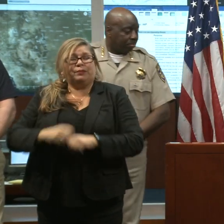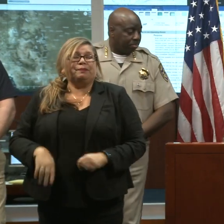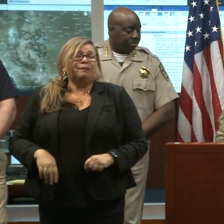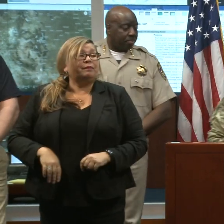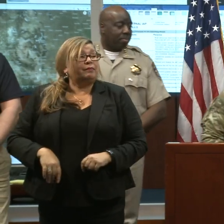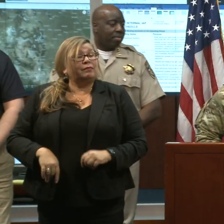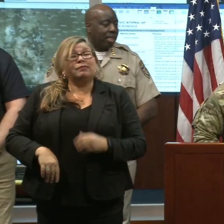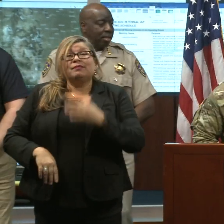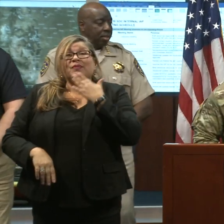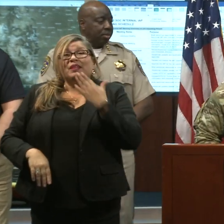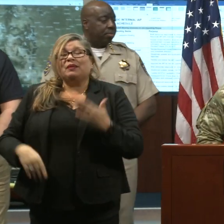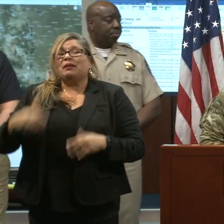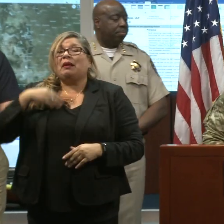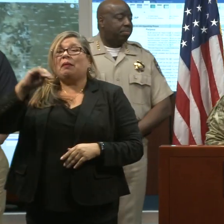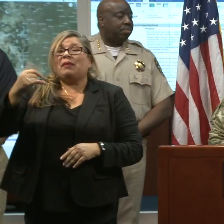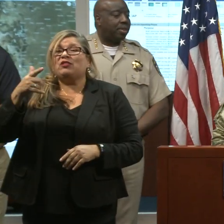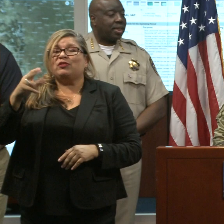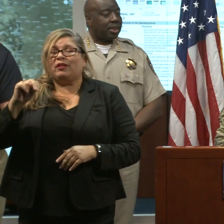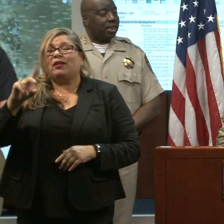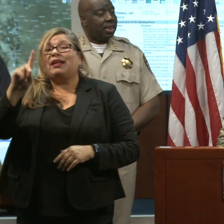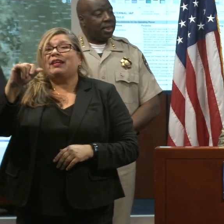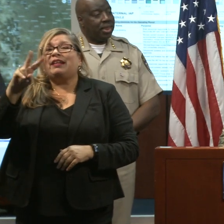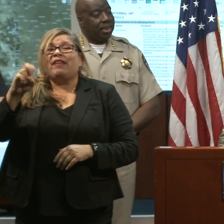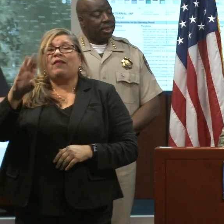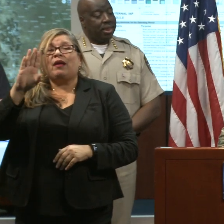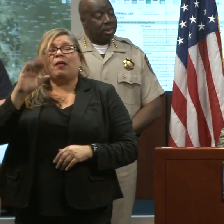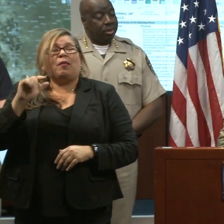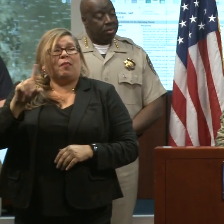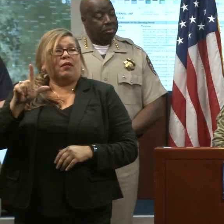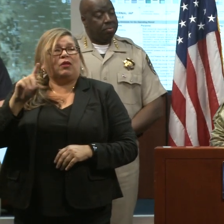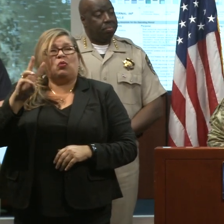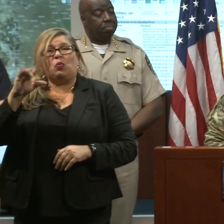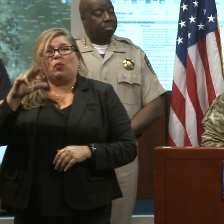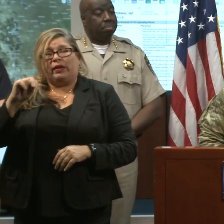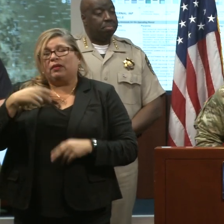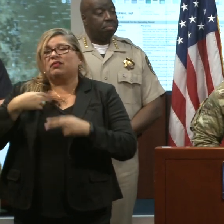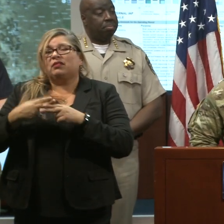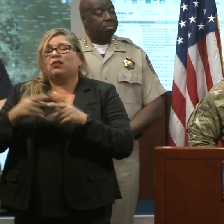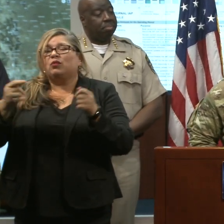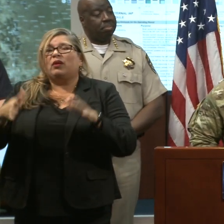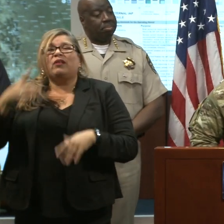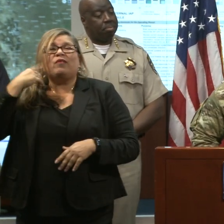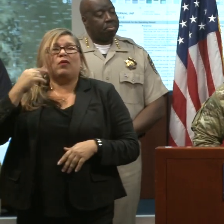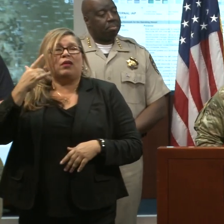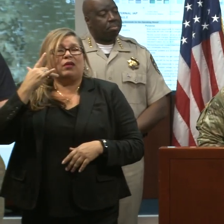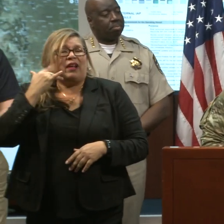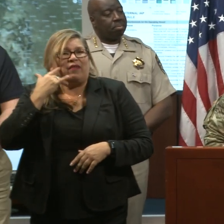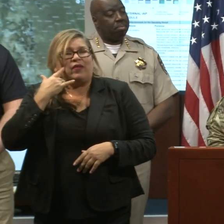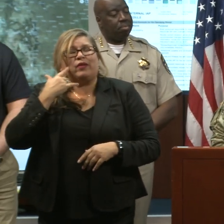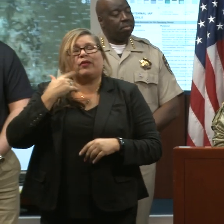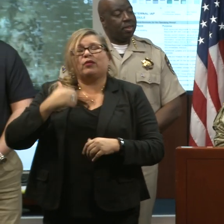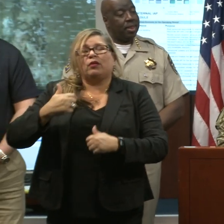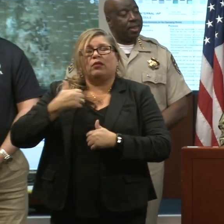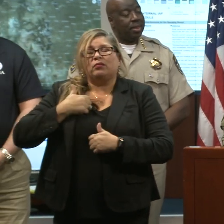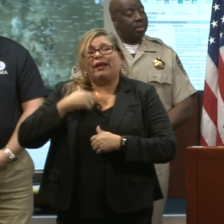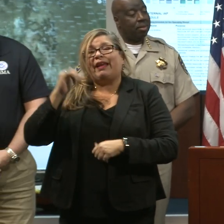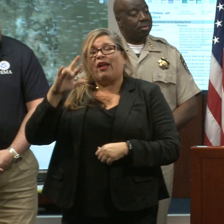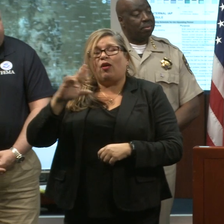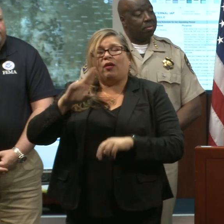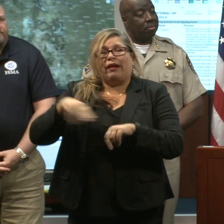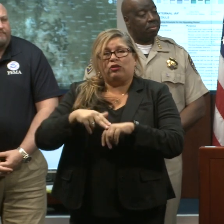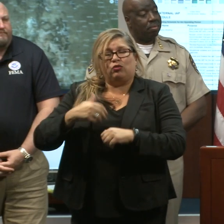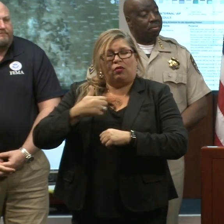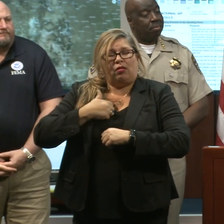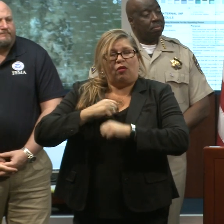Thanks, Commissioner. I'm Major General Dave Baldwin, the Adjutant General of California, which means I command the California Army National Guard, the Air National Guard, and our